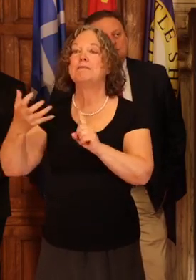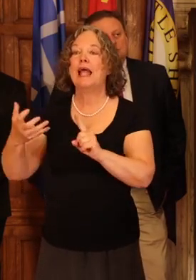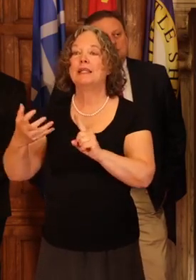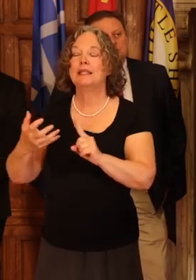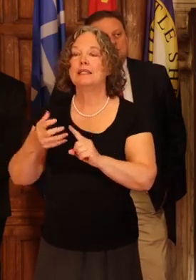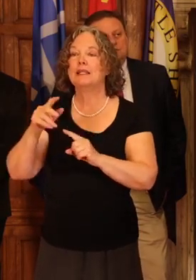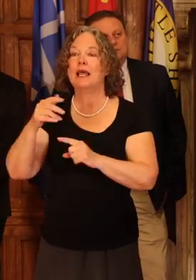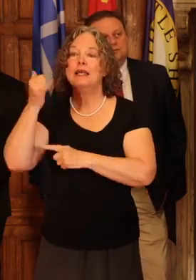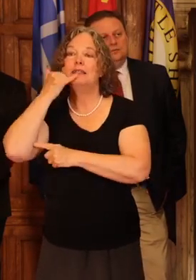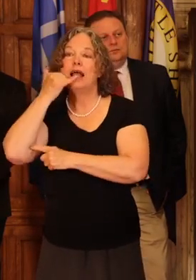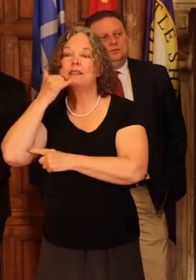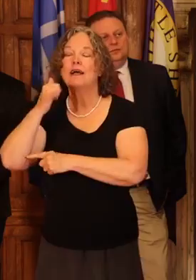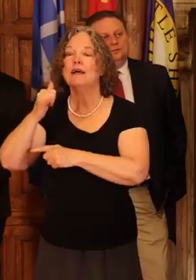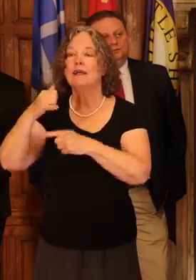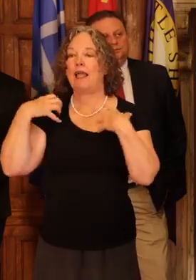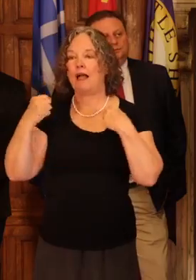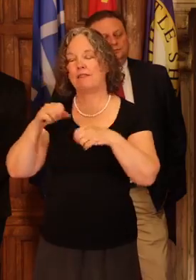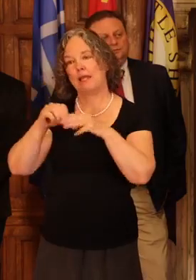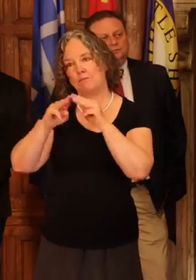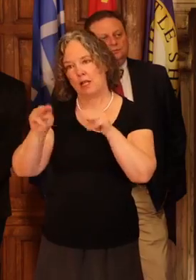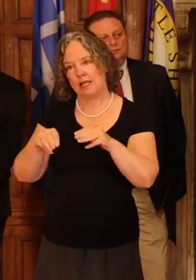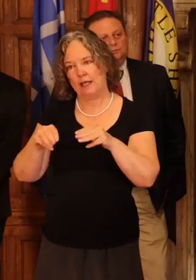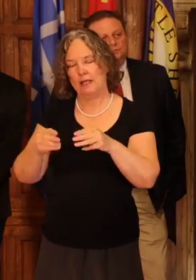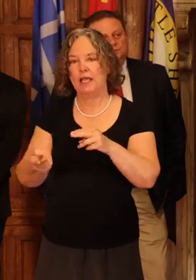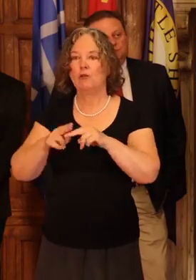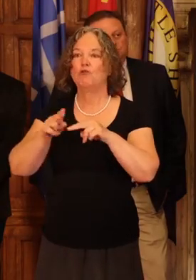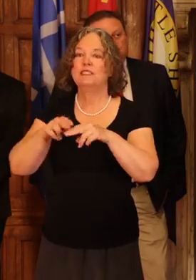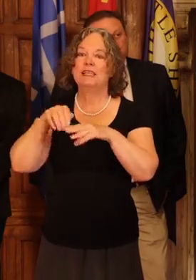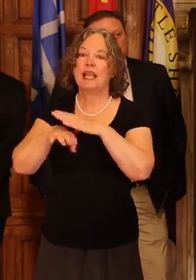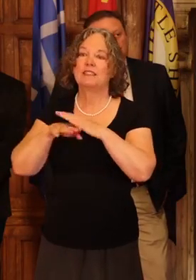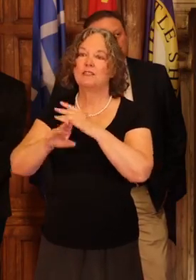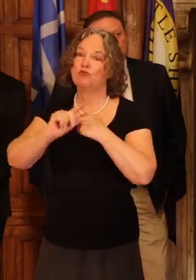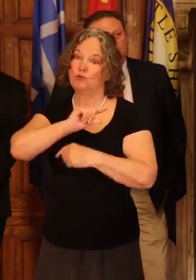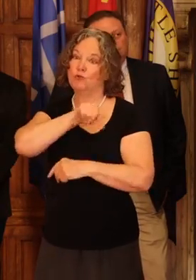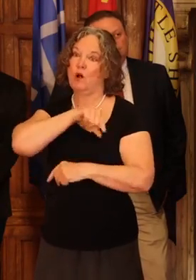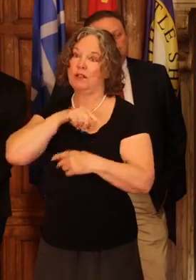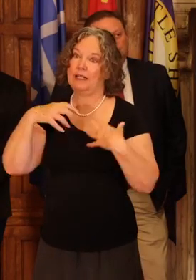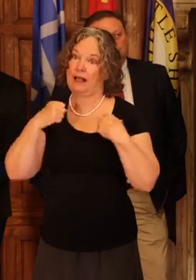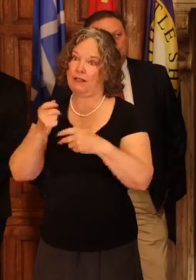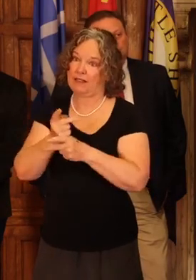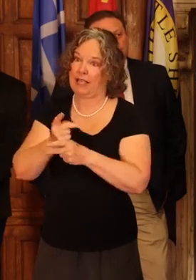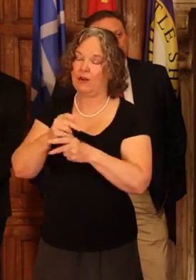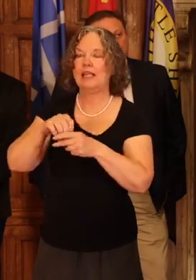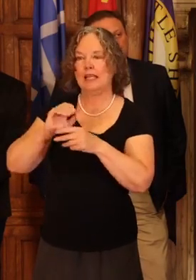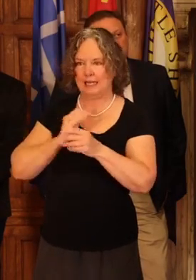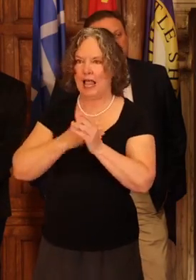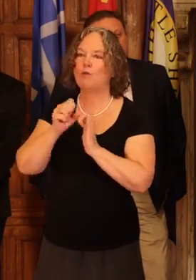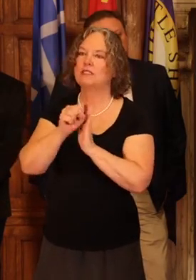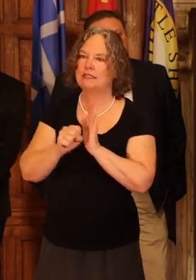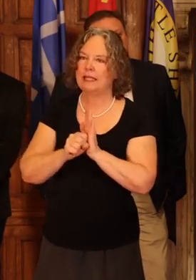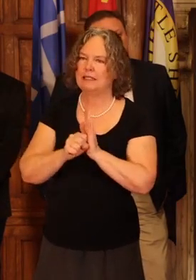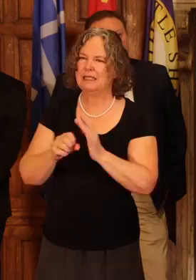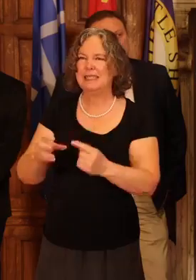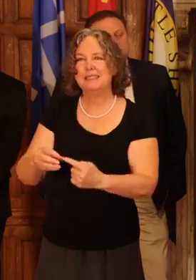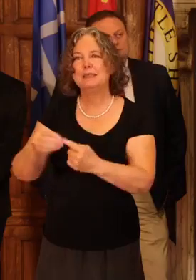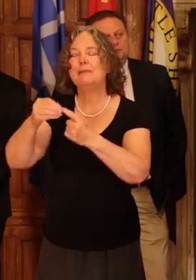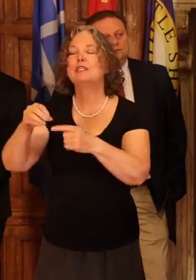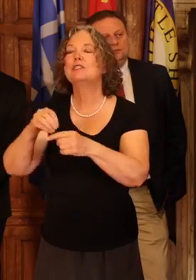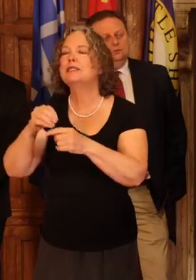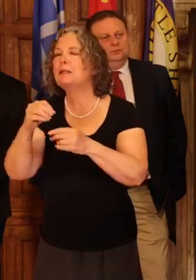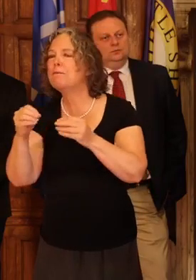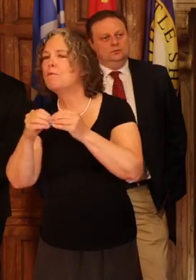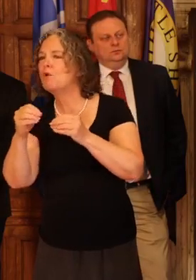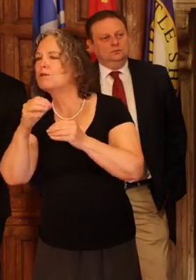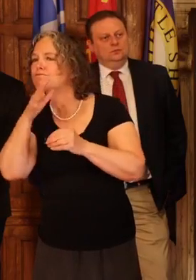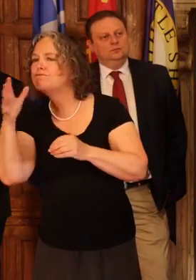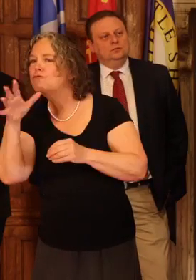Montana, increasing access to quality care throughout our state, but particularly in our more rural and frontier